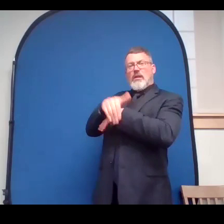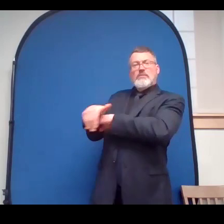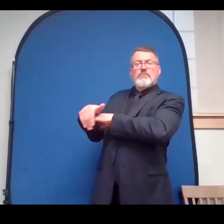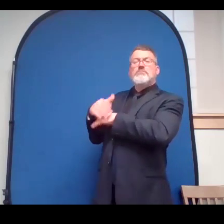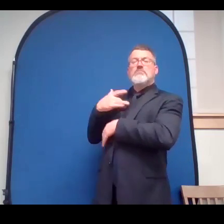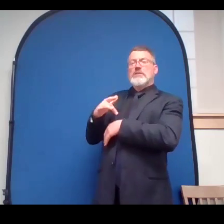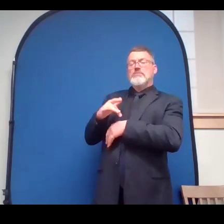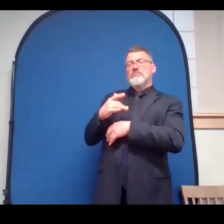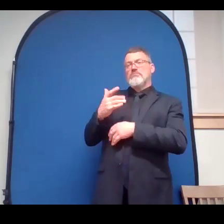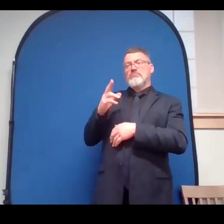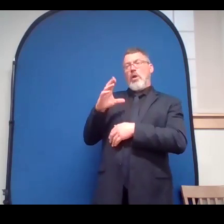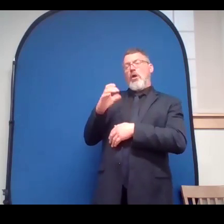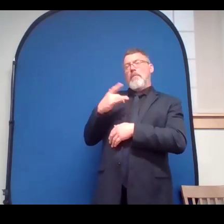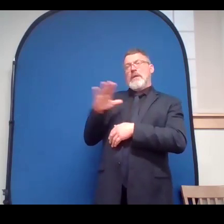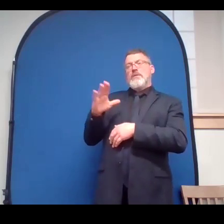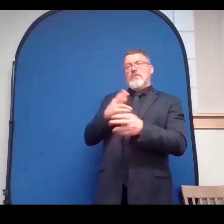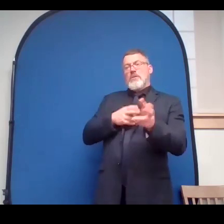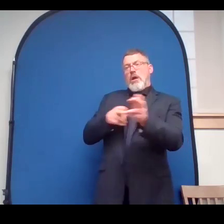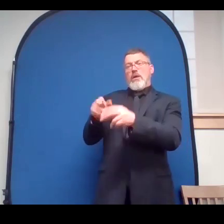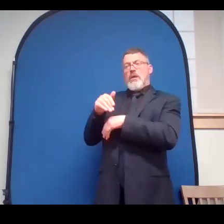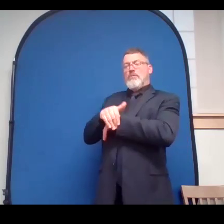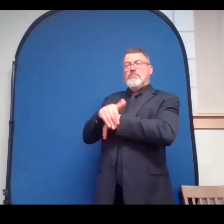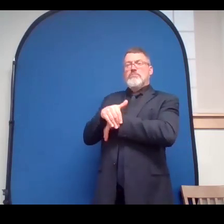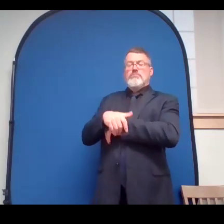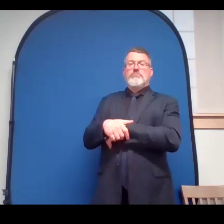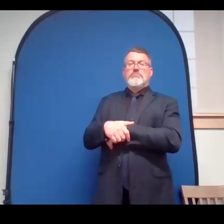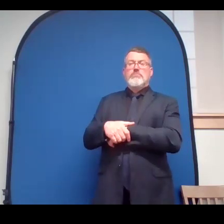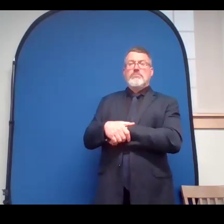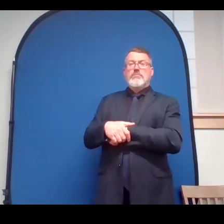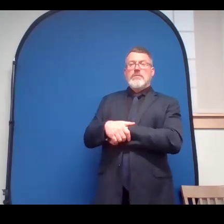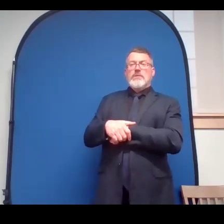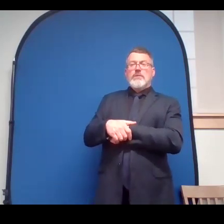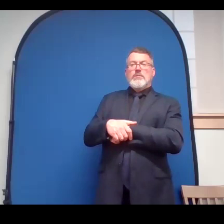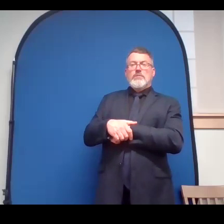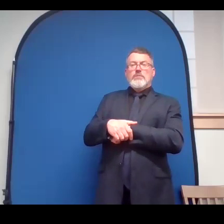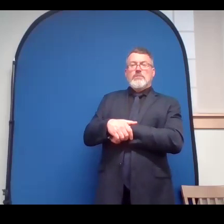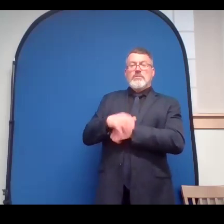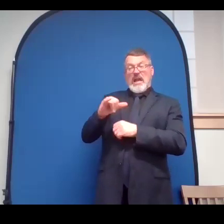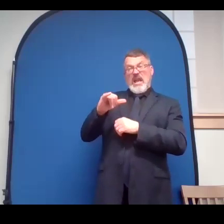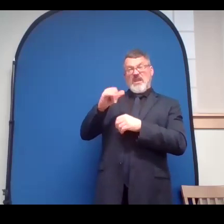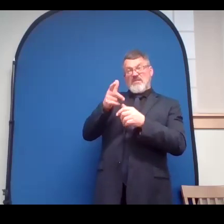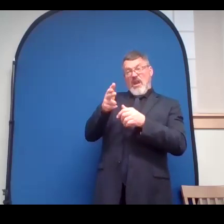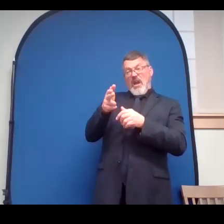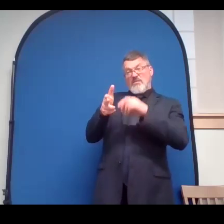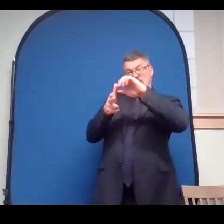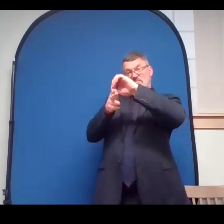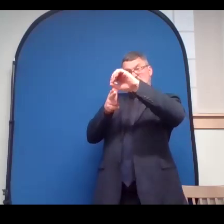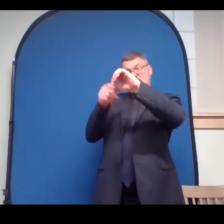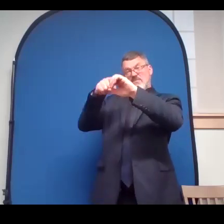did remark on was that he said it was around $10,000 for the scope. So I knew that it